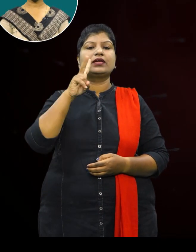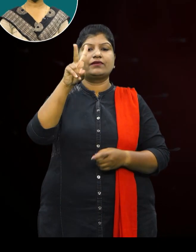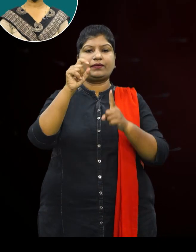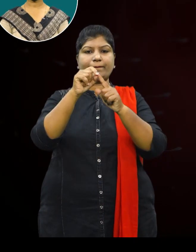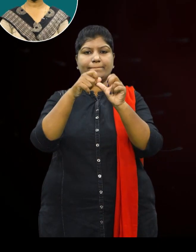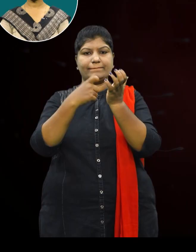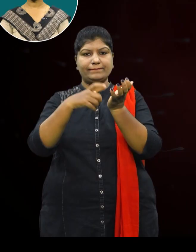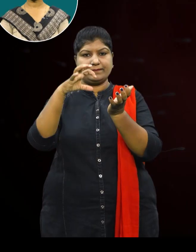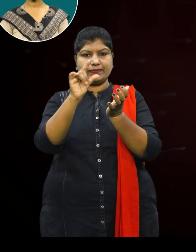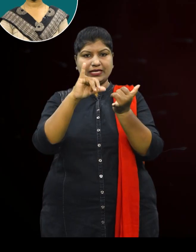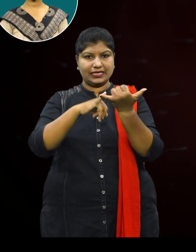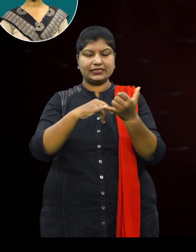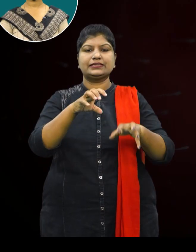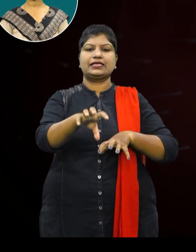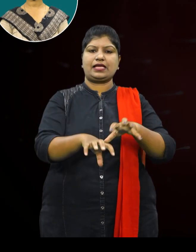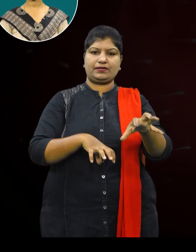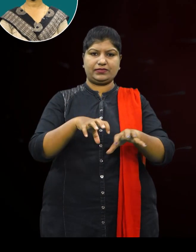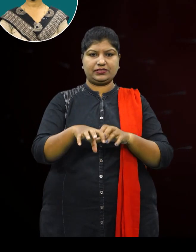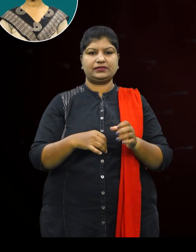animals.